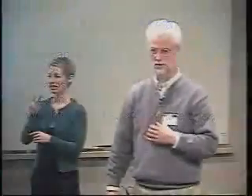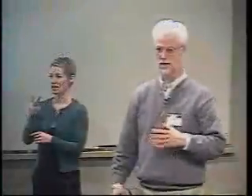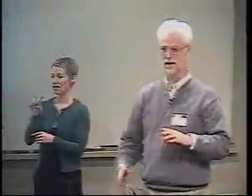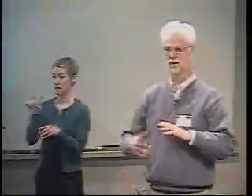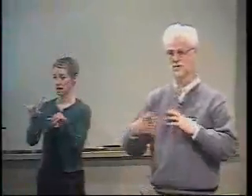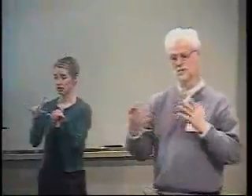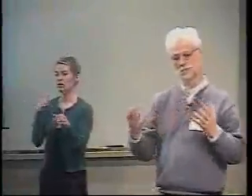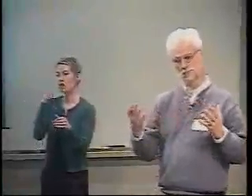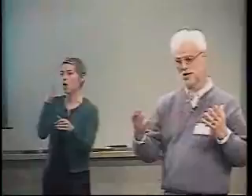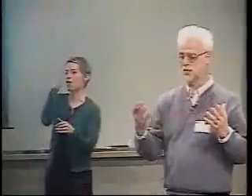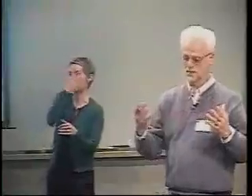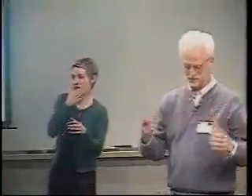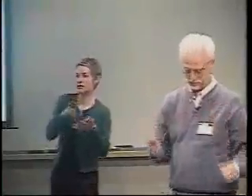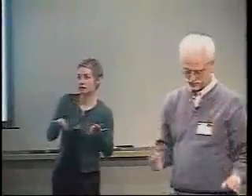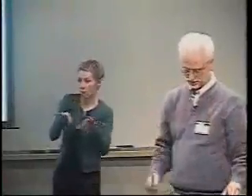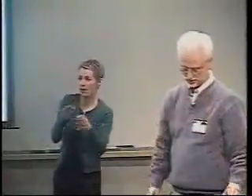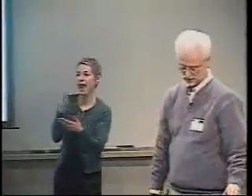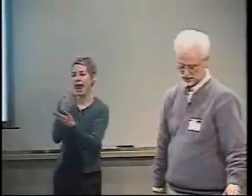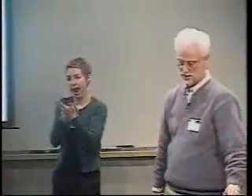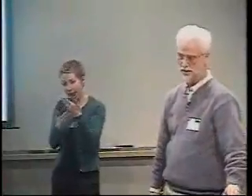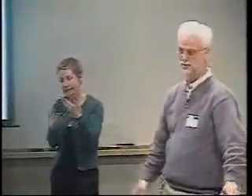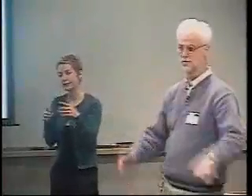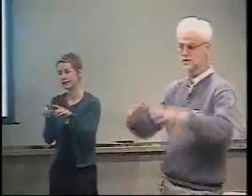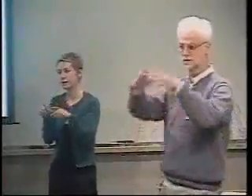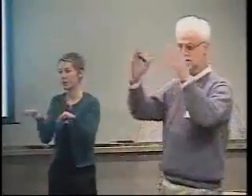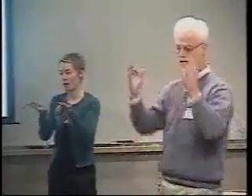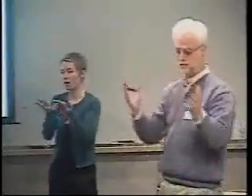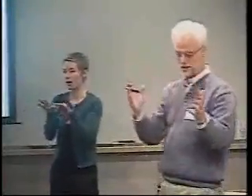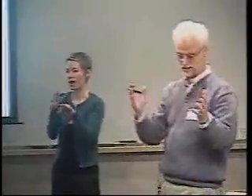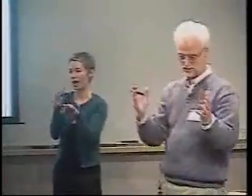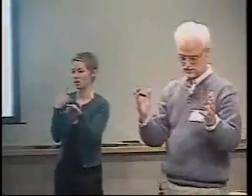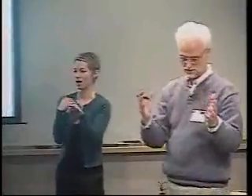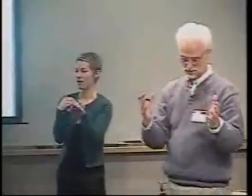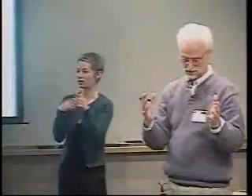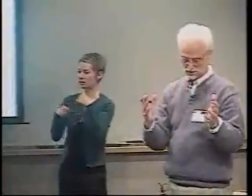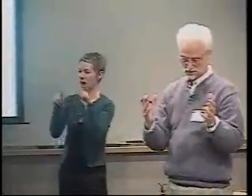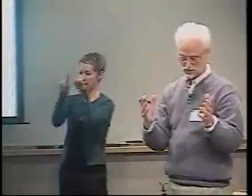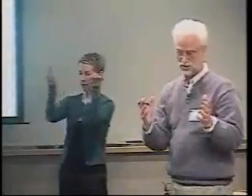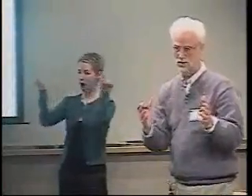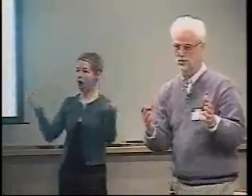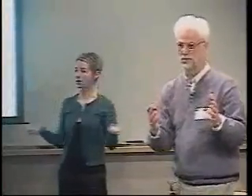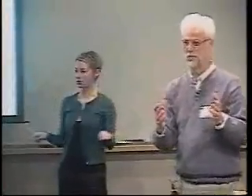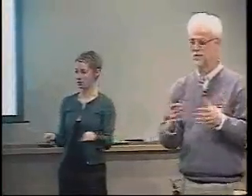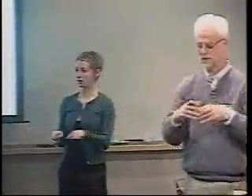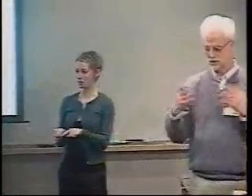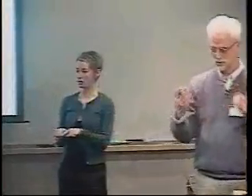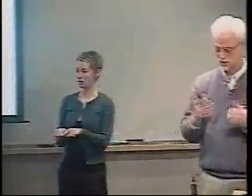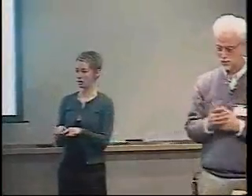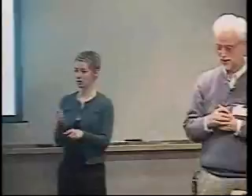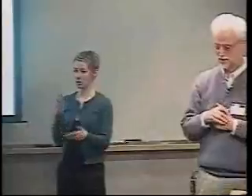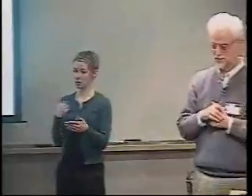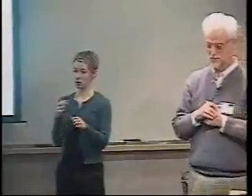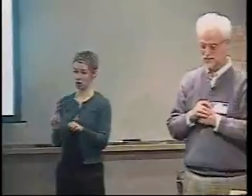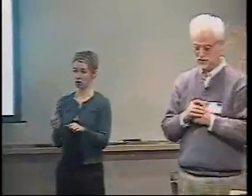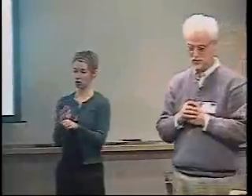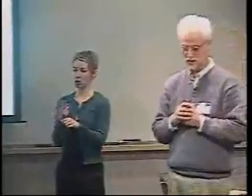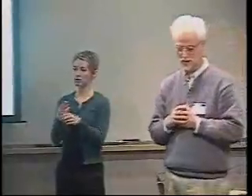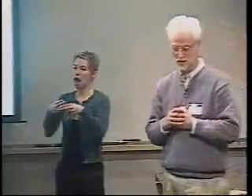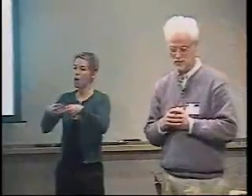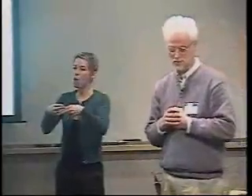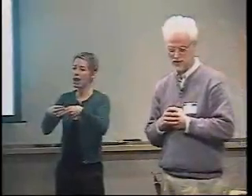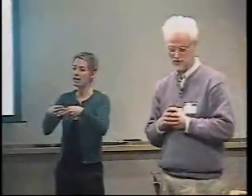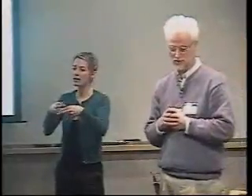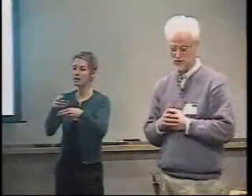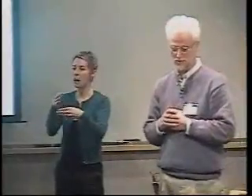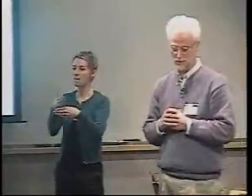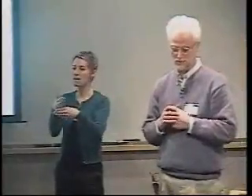important, the hands are probably important, and there is a signing box. So maybe we could use a weighted mean square